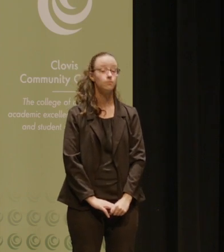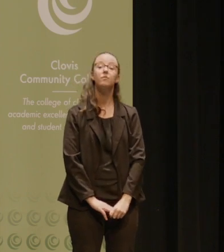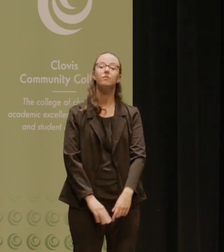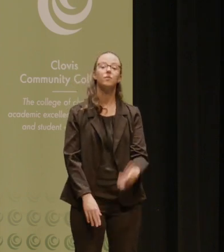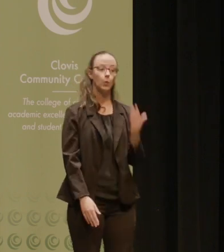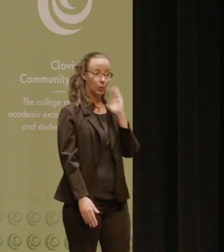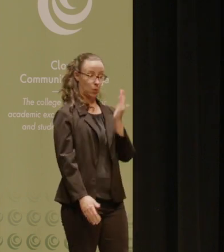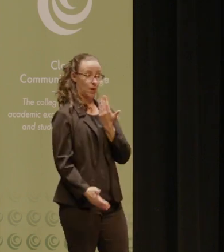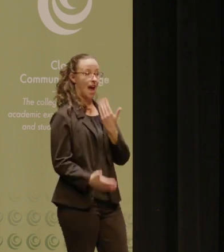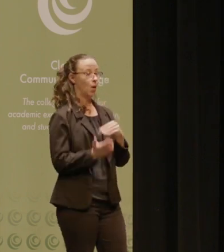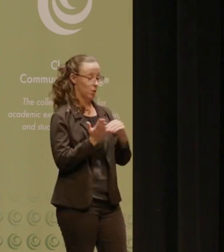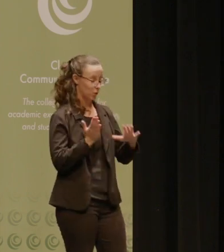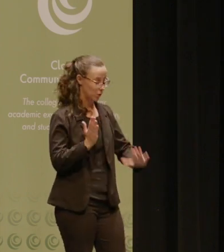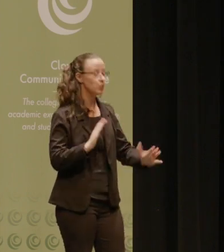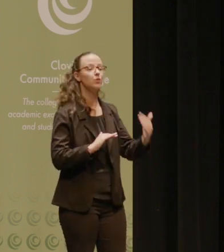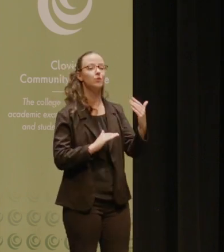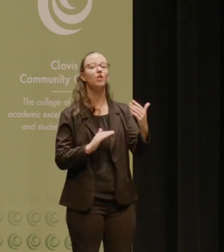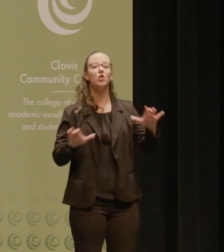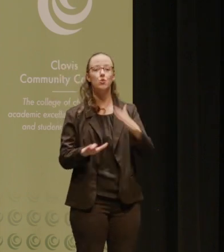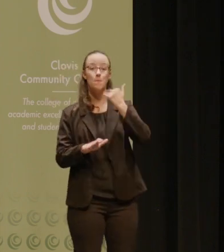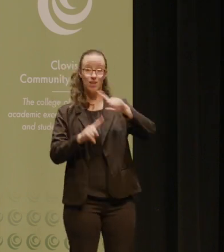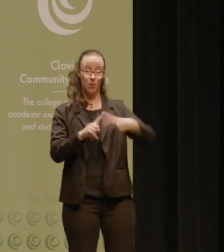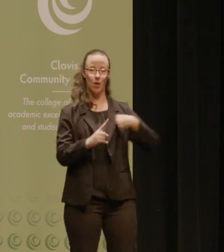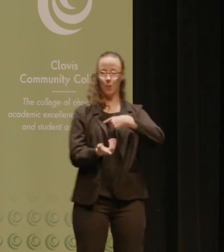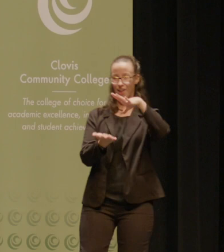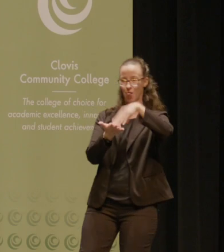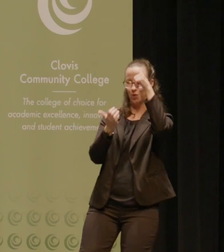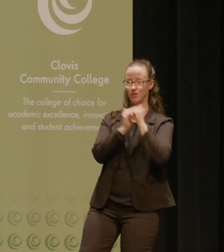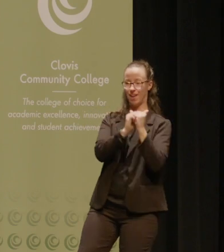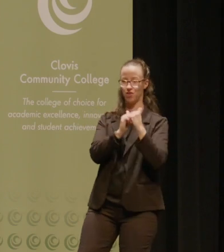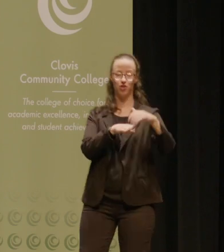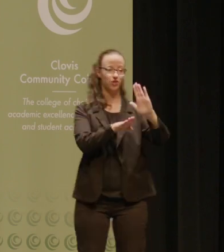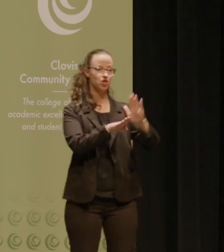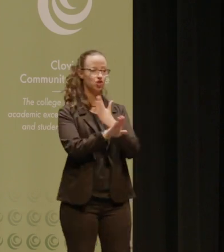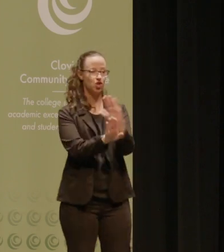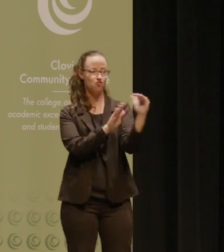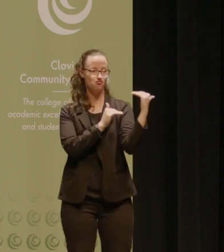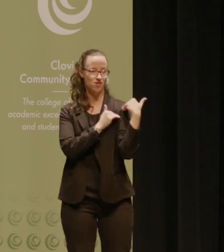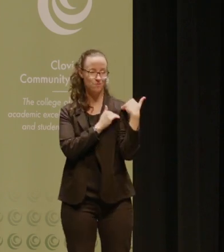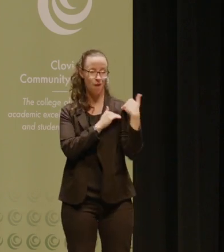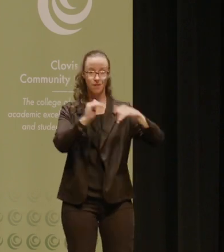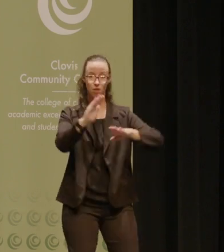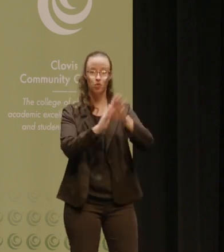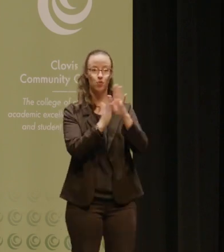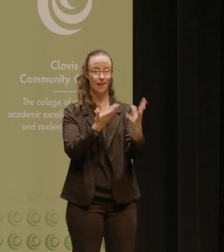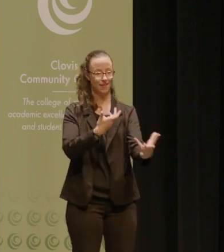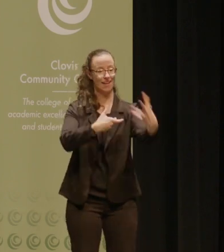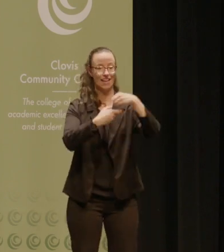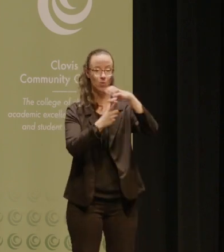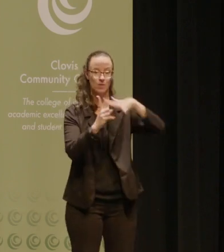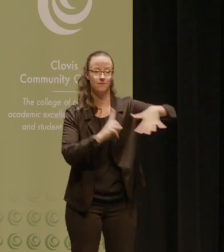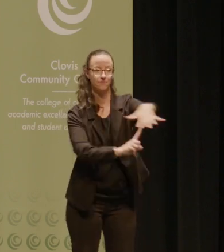You know, our students can benefit when we all learn together. It's a shared responsibility in creating inclusivity.